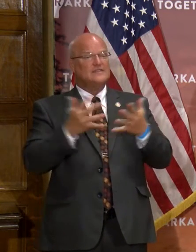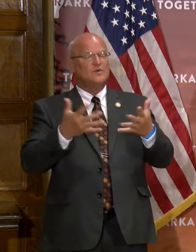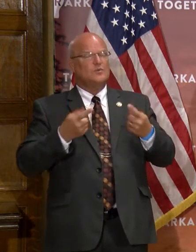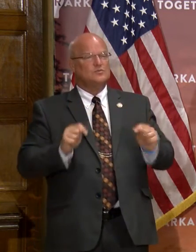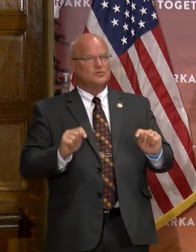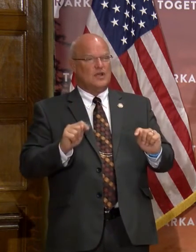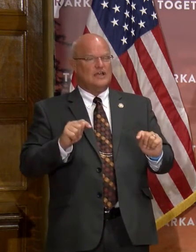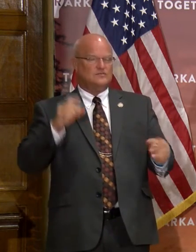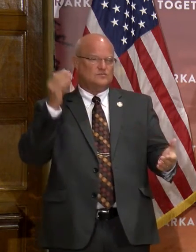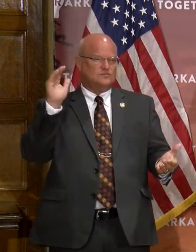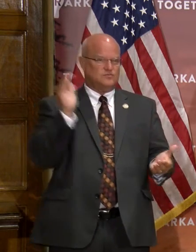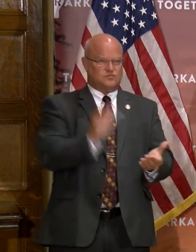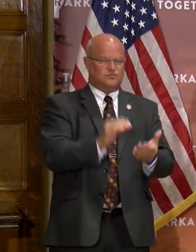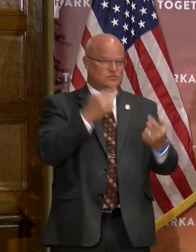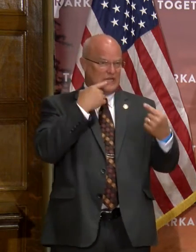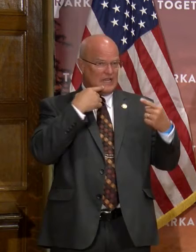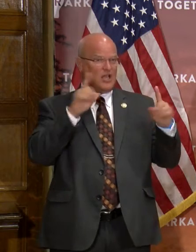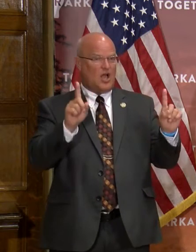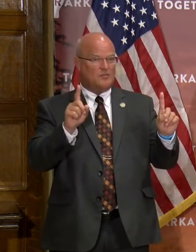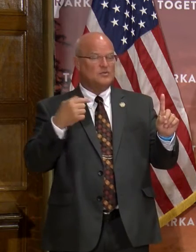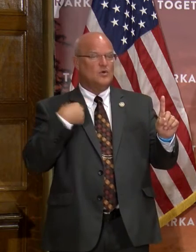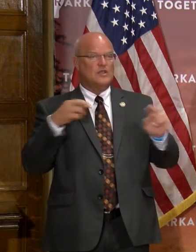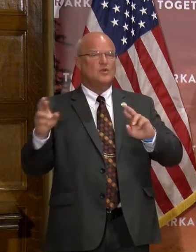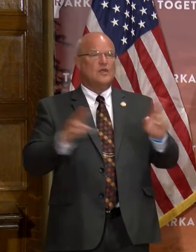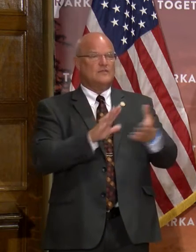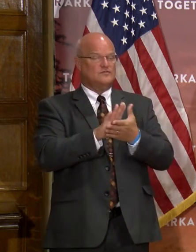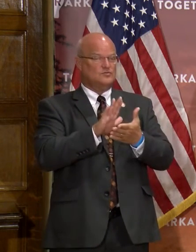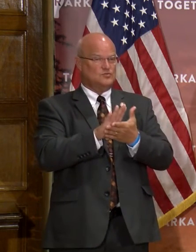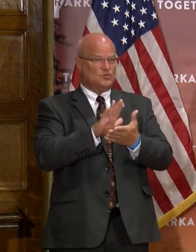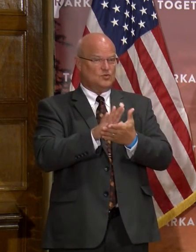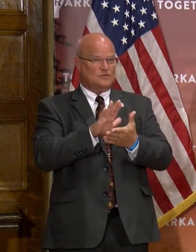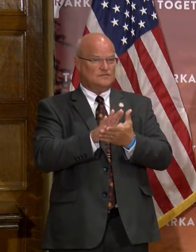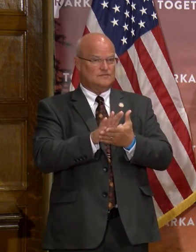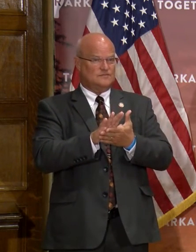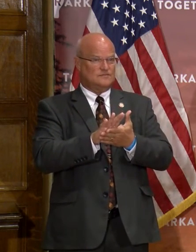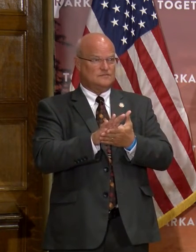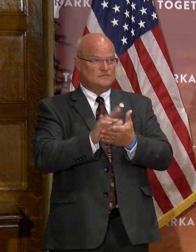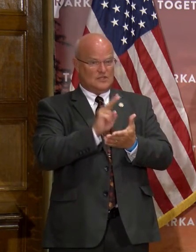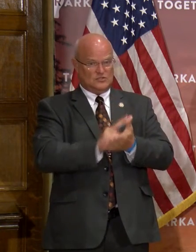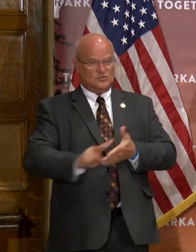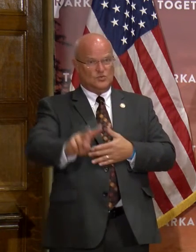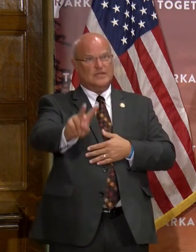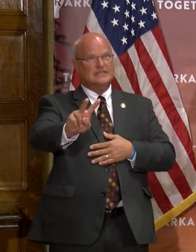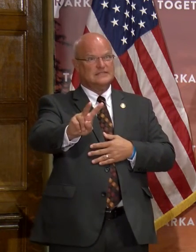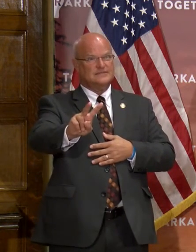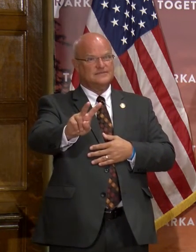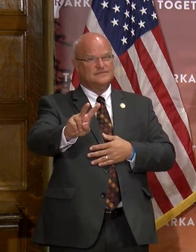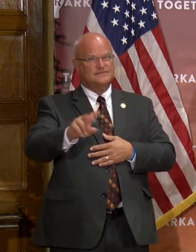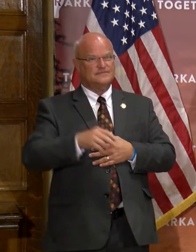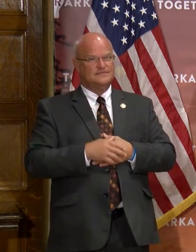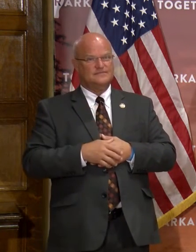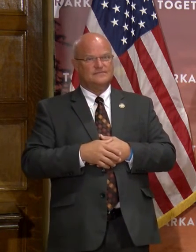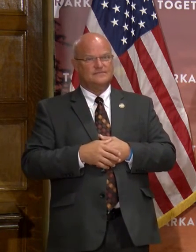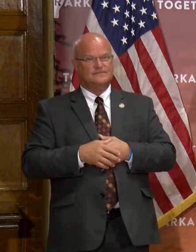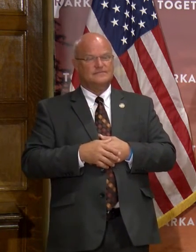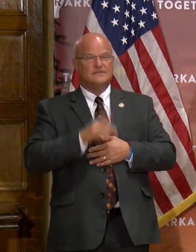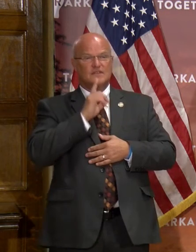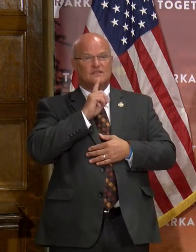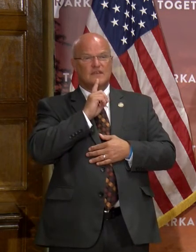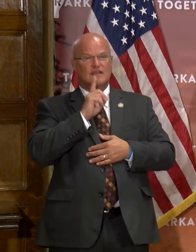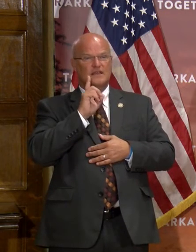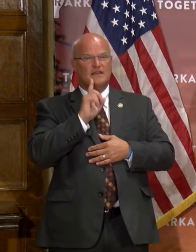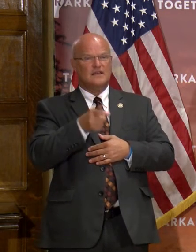we're trying to accomplish as we get ready for school, which is 2 weeks away. Back at the